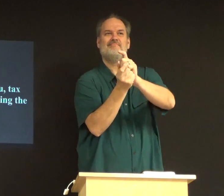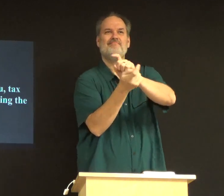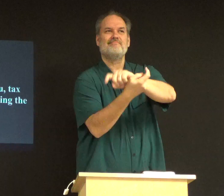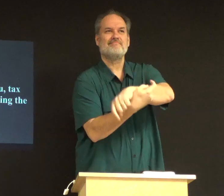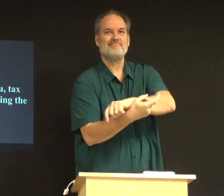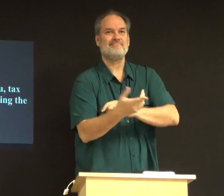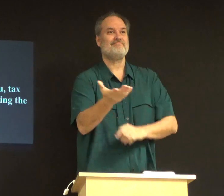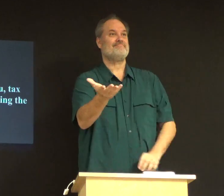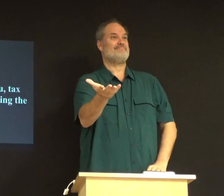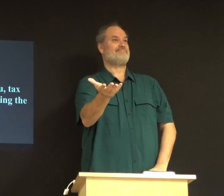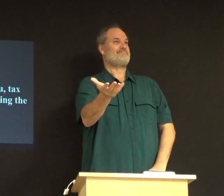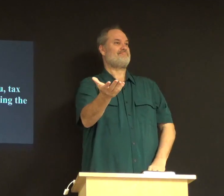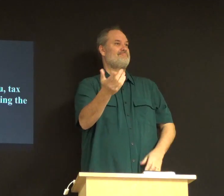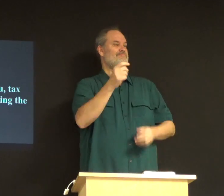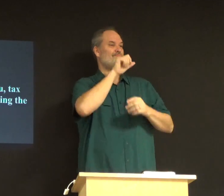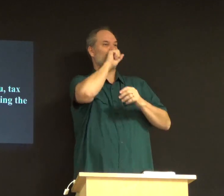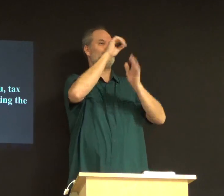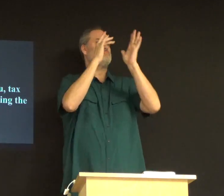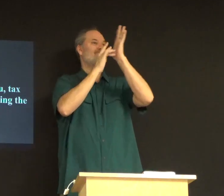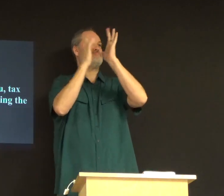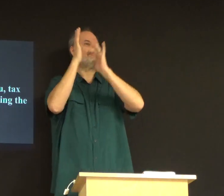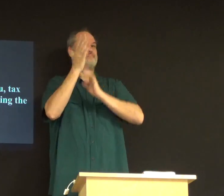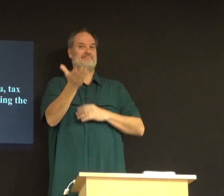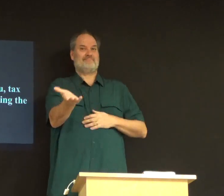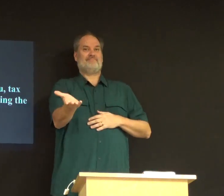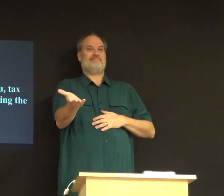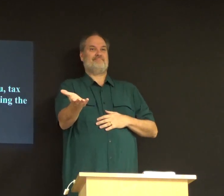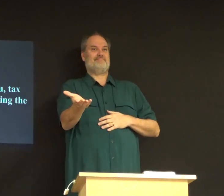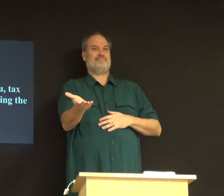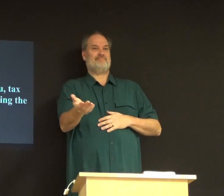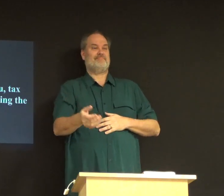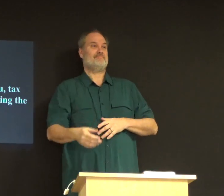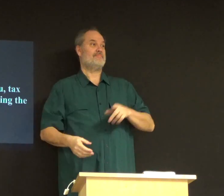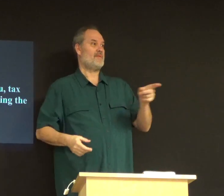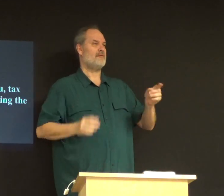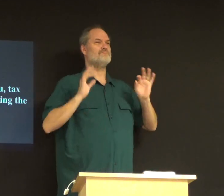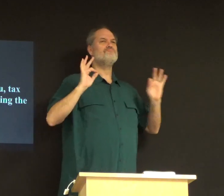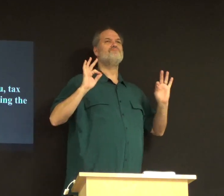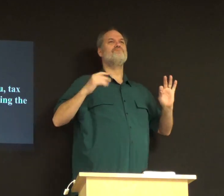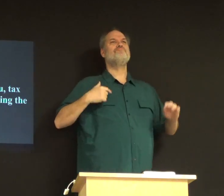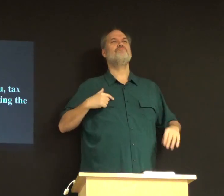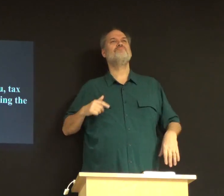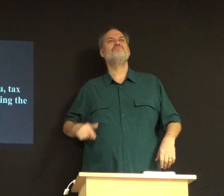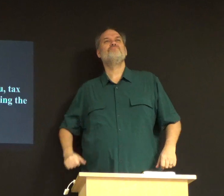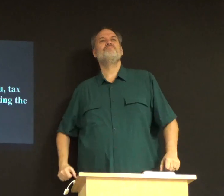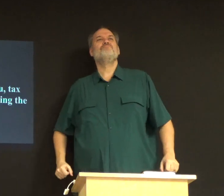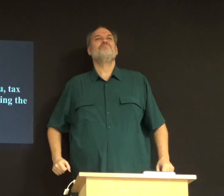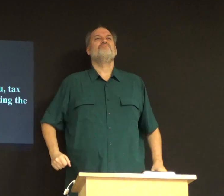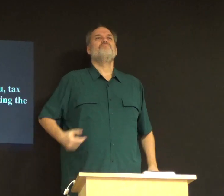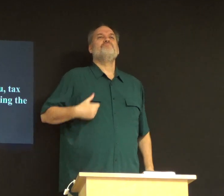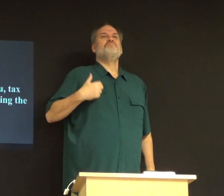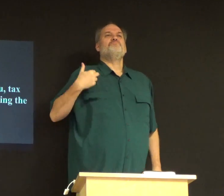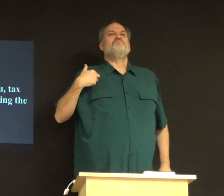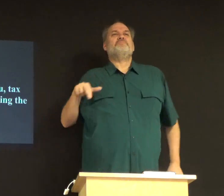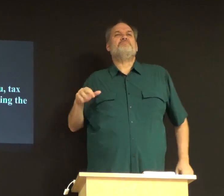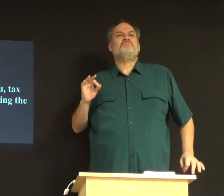That you will, you must stay in the sun and love God. The other people who said they were